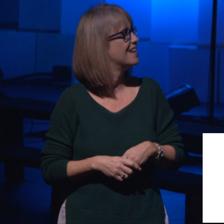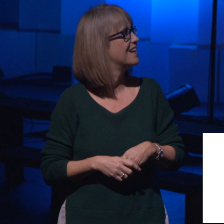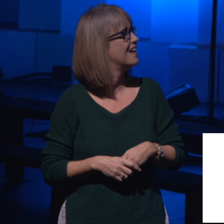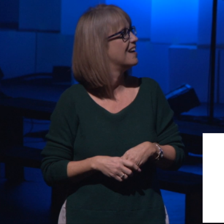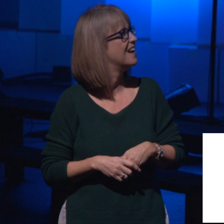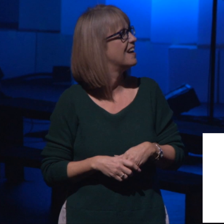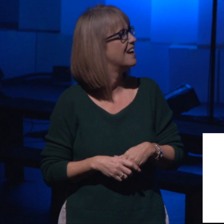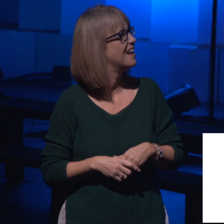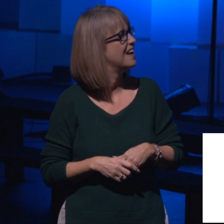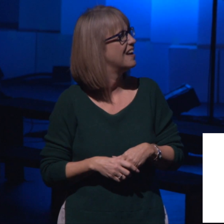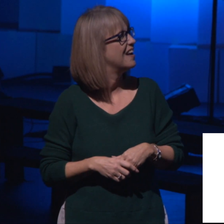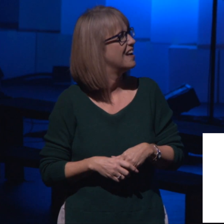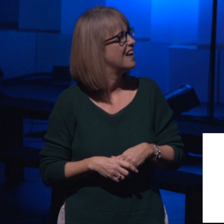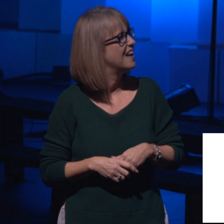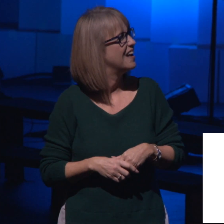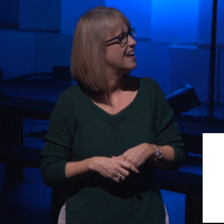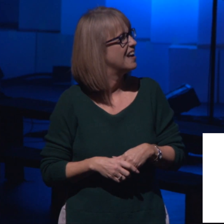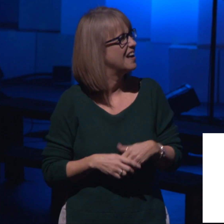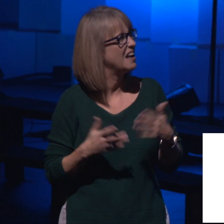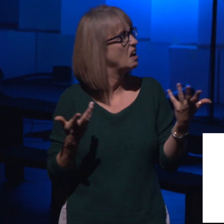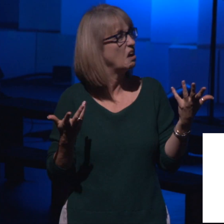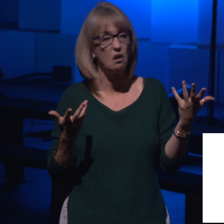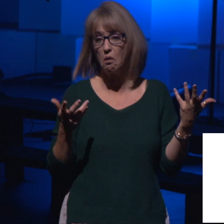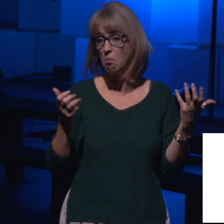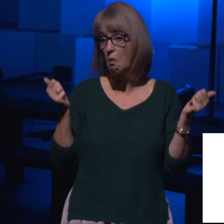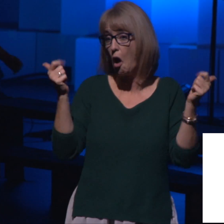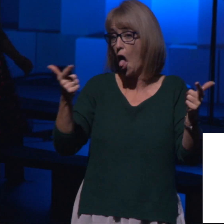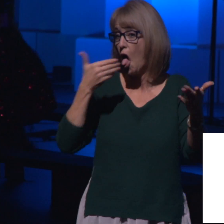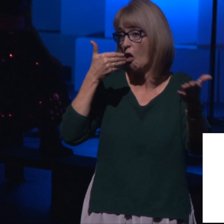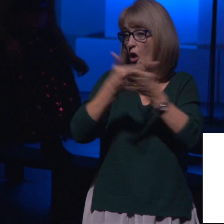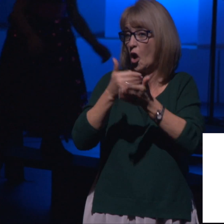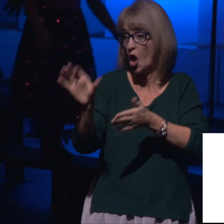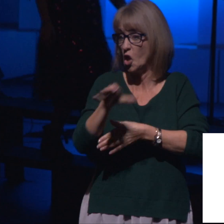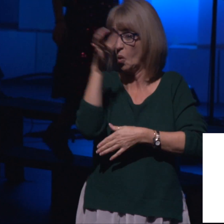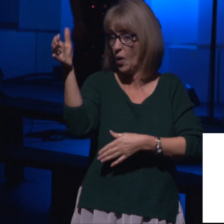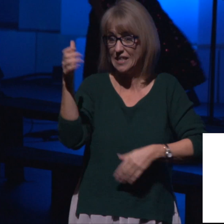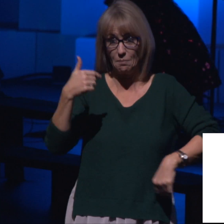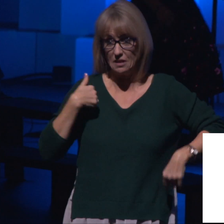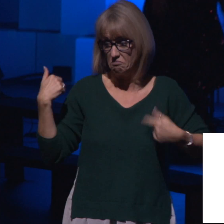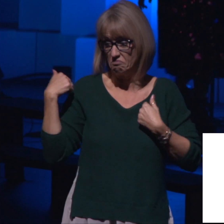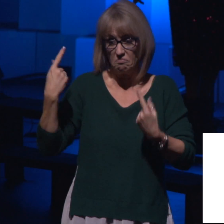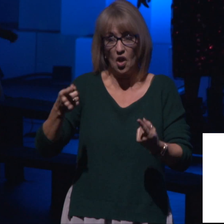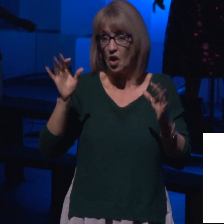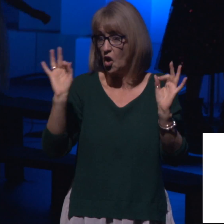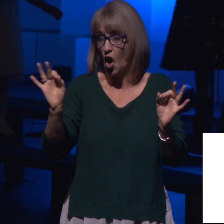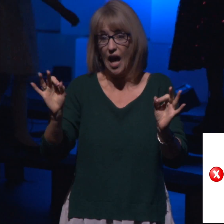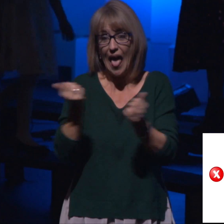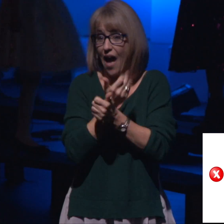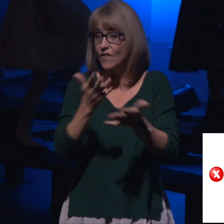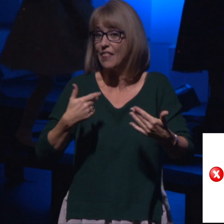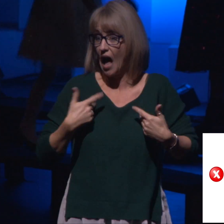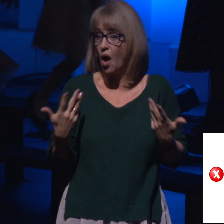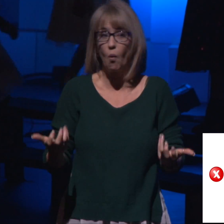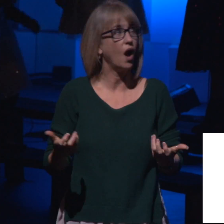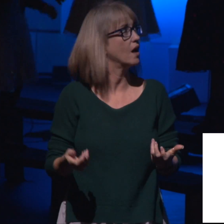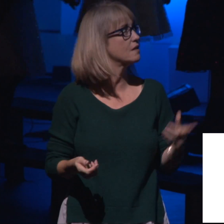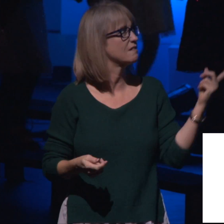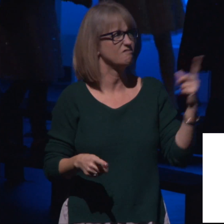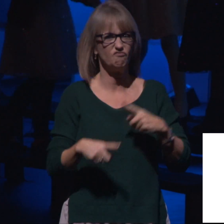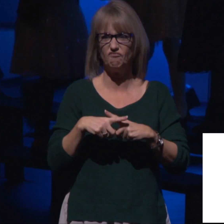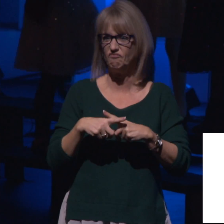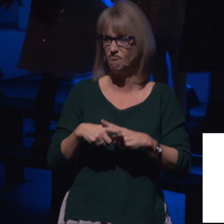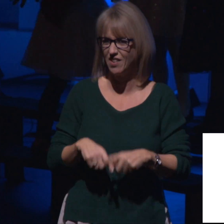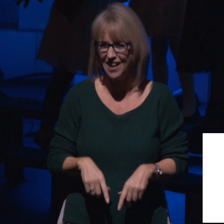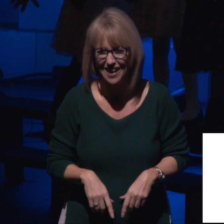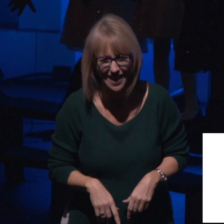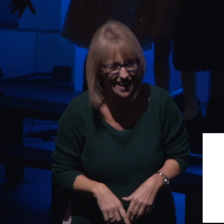animal. I don't really think I got a bad Christmas gift ever. I think I've gotten everything I really wanted.